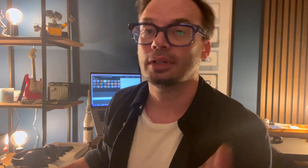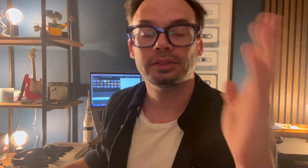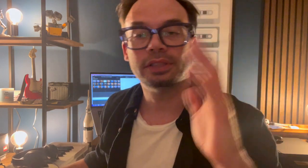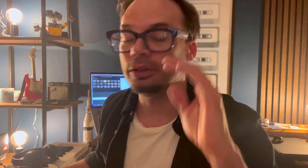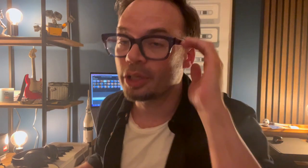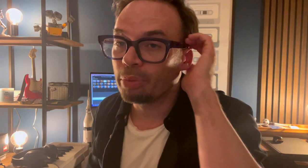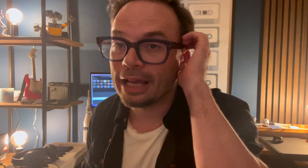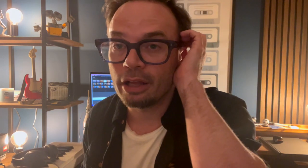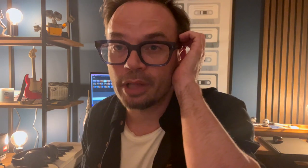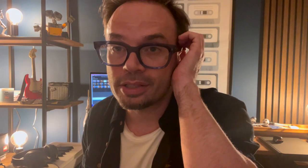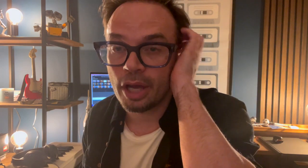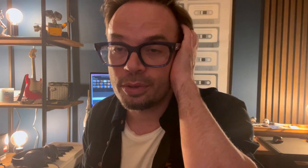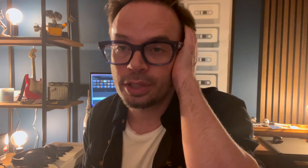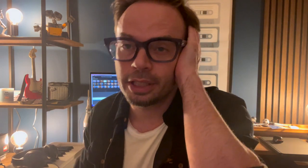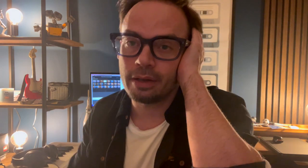So you could play along those notes You can go